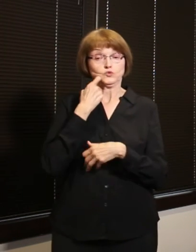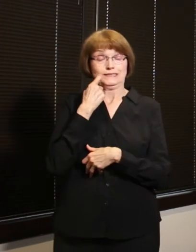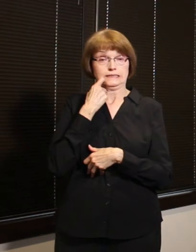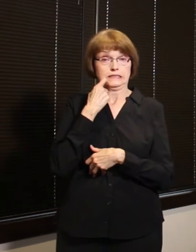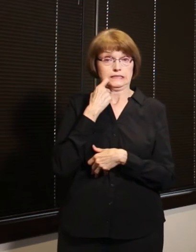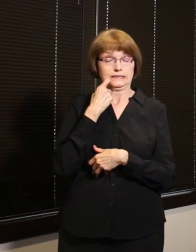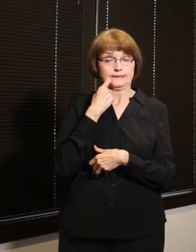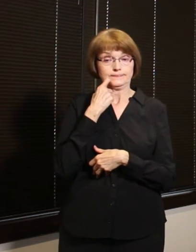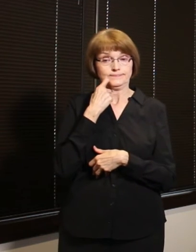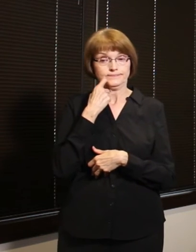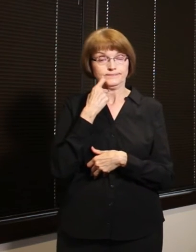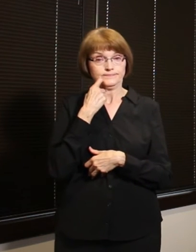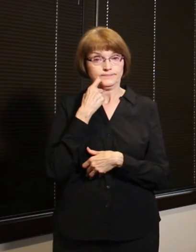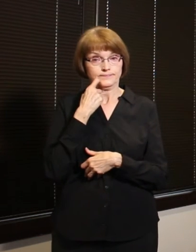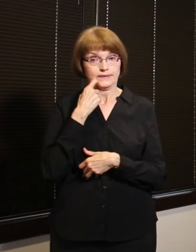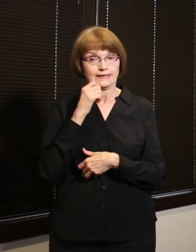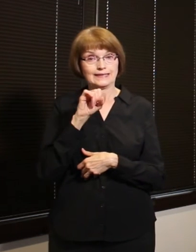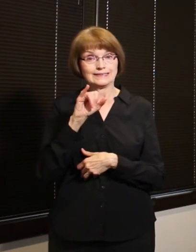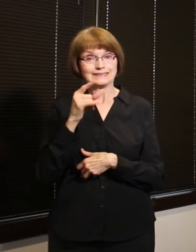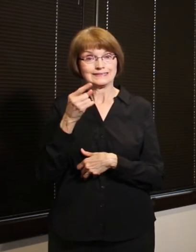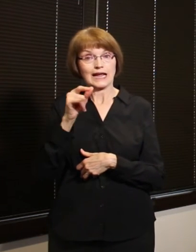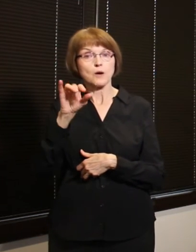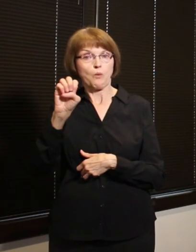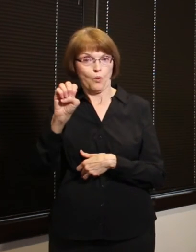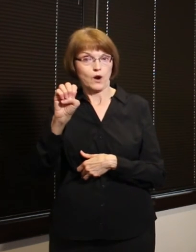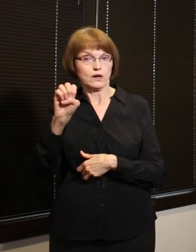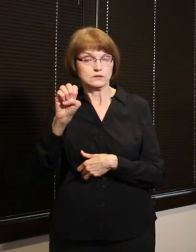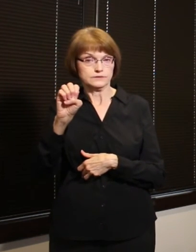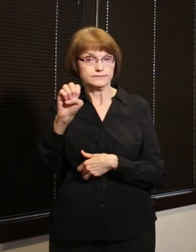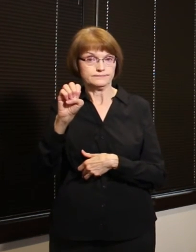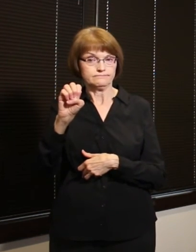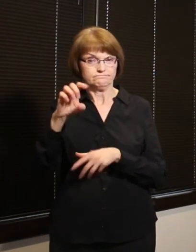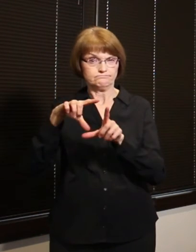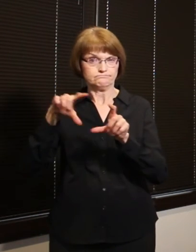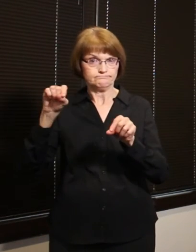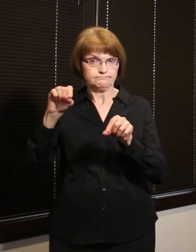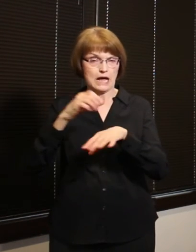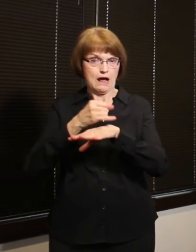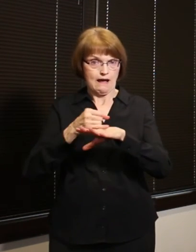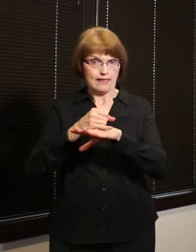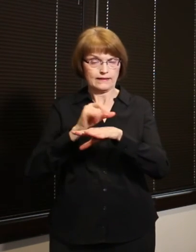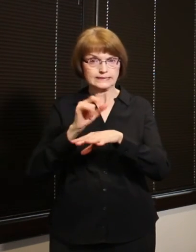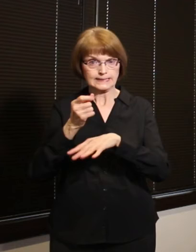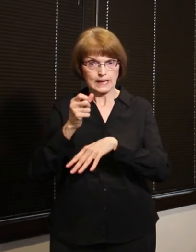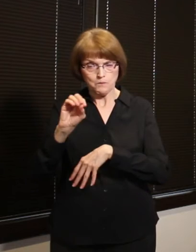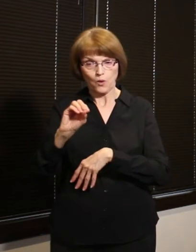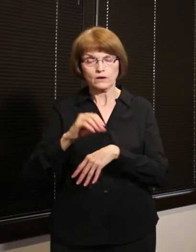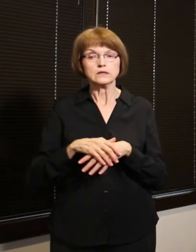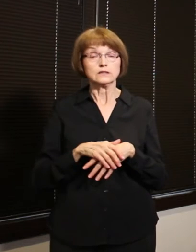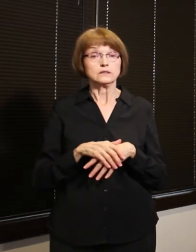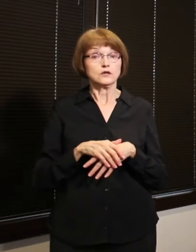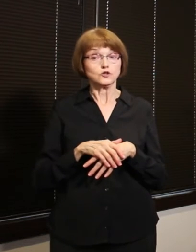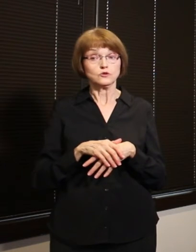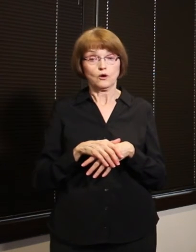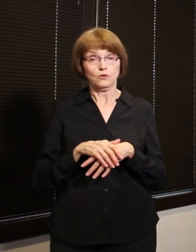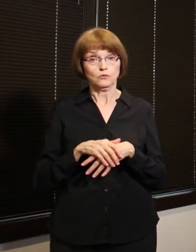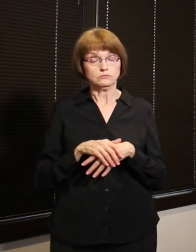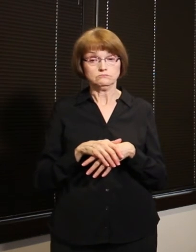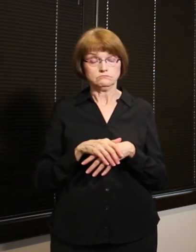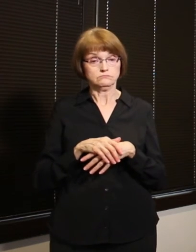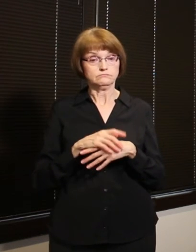that that occurred in Singapore after they had really really blunted their first